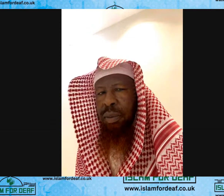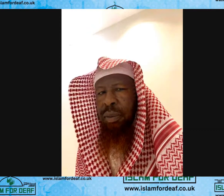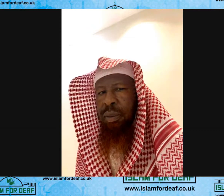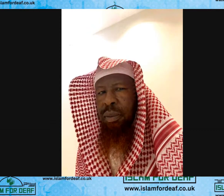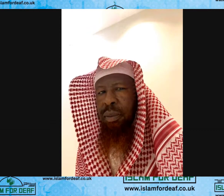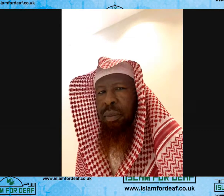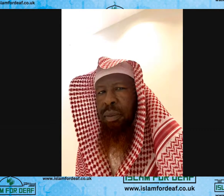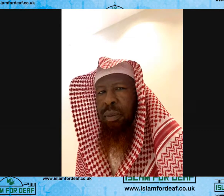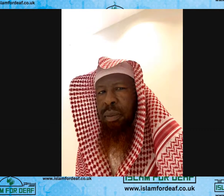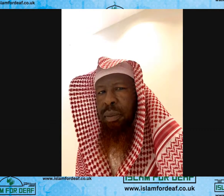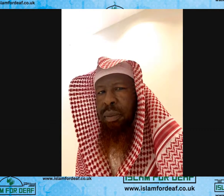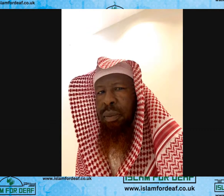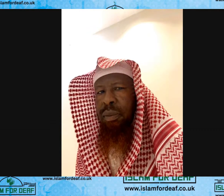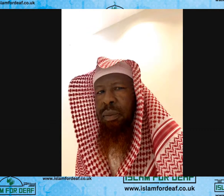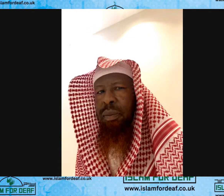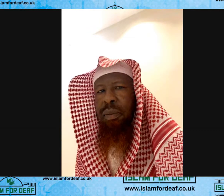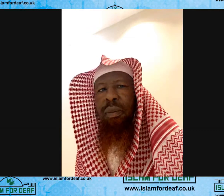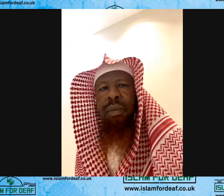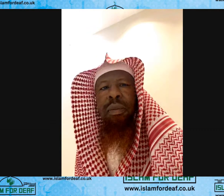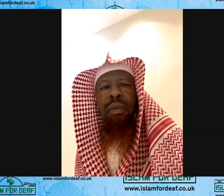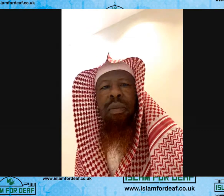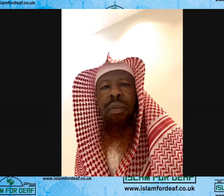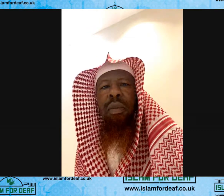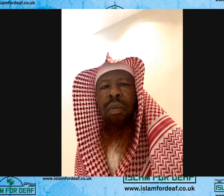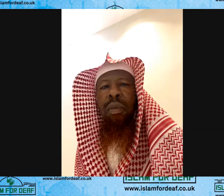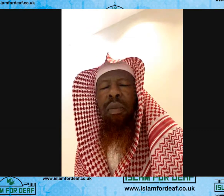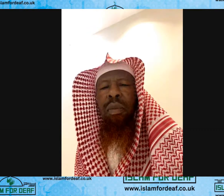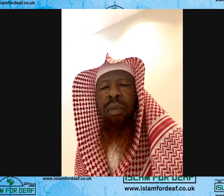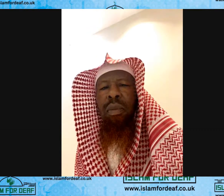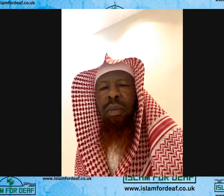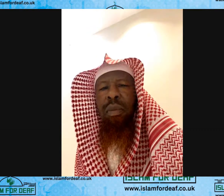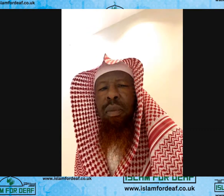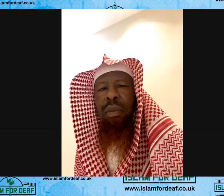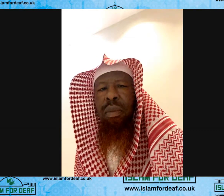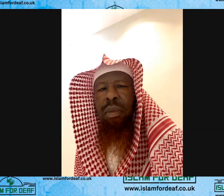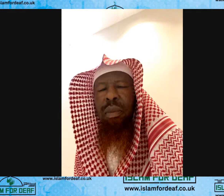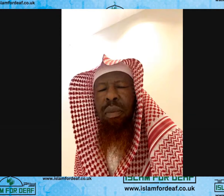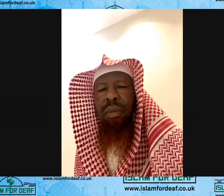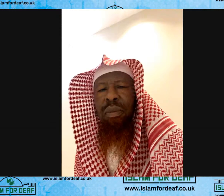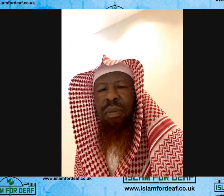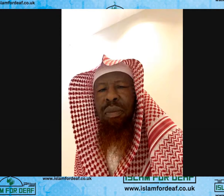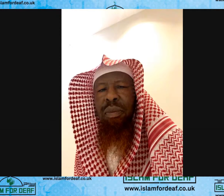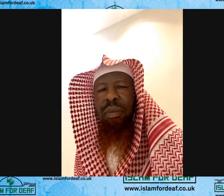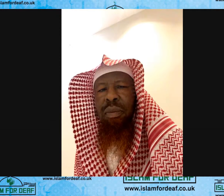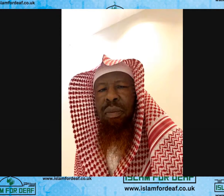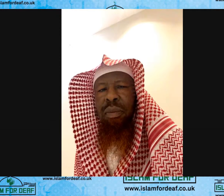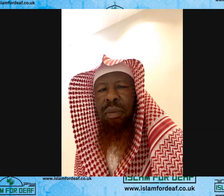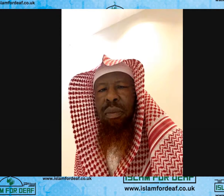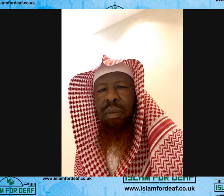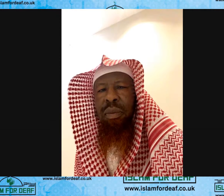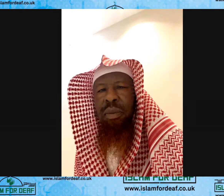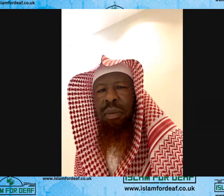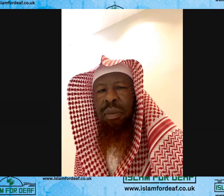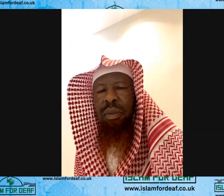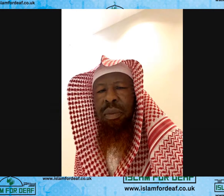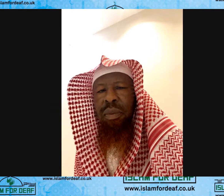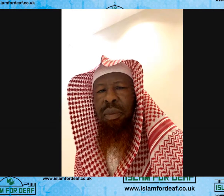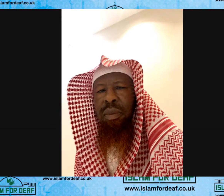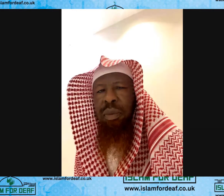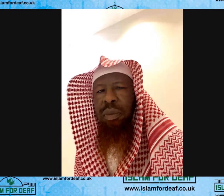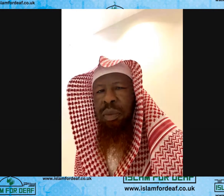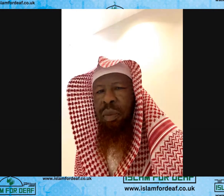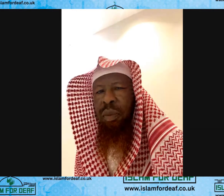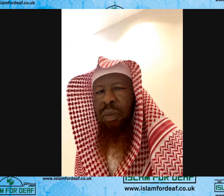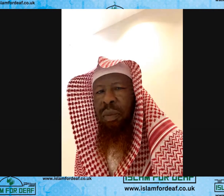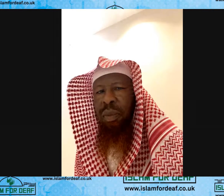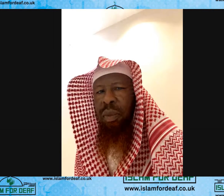ibn Baz and explained by our Shaykh Muhammad al-Khayyat from Saudi Arabia. May Allah the Most High preserve